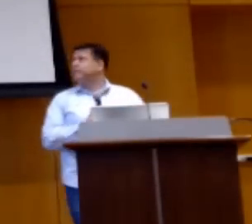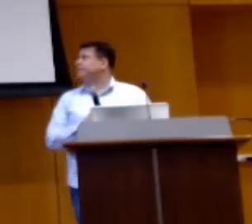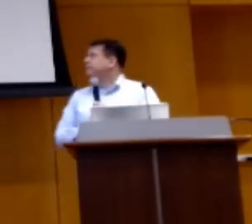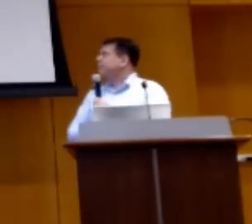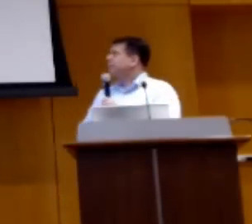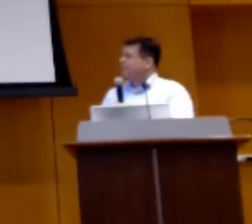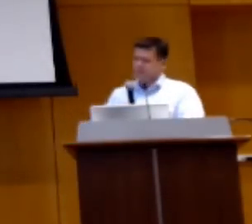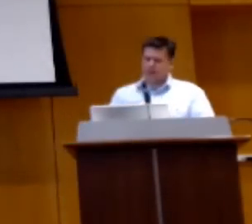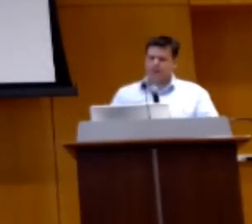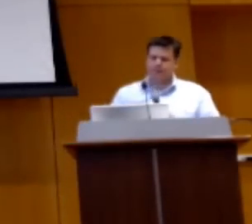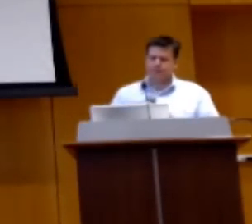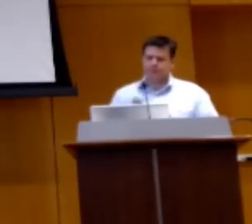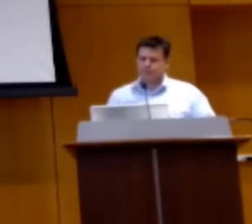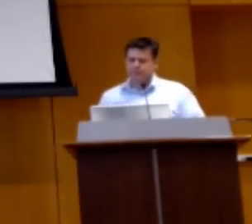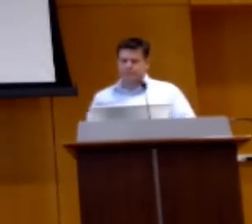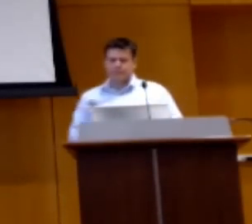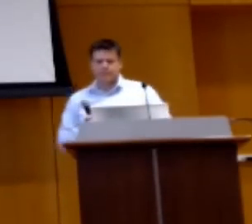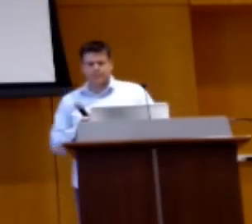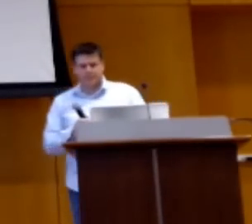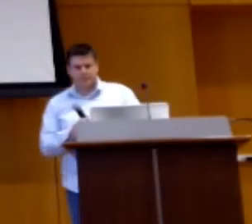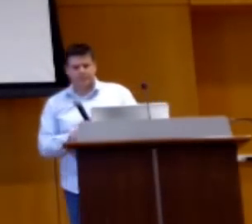don't understand why more people aren't talking about how absurd it is.